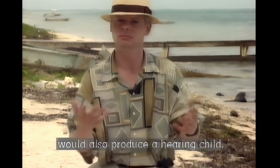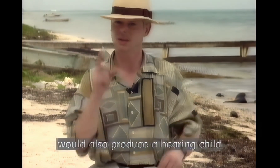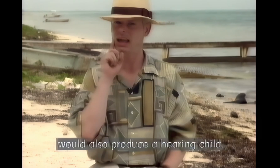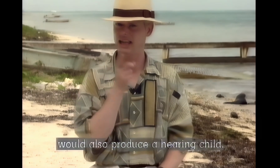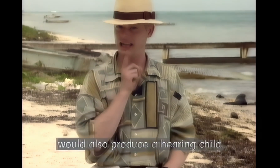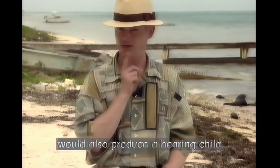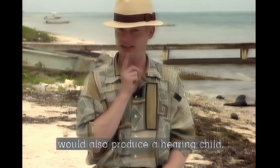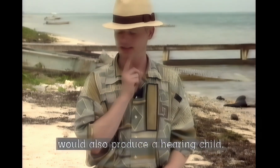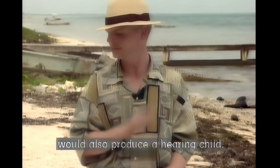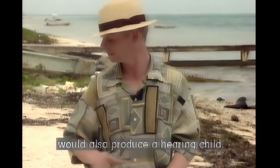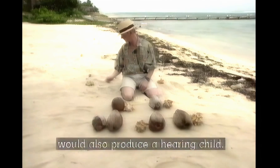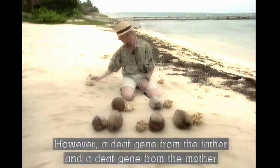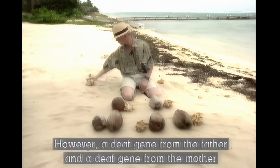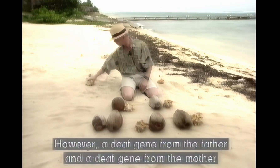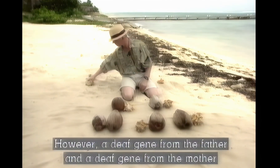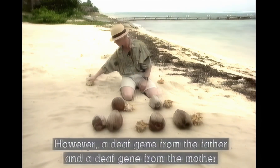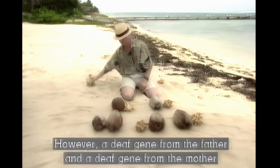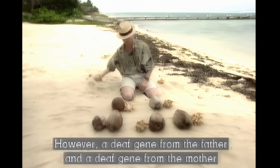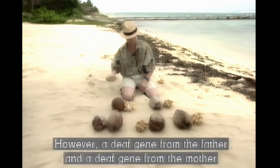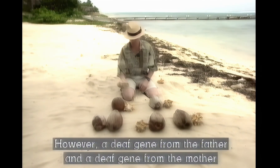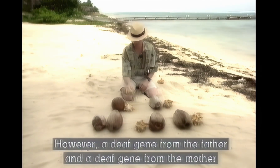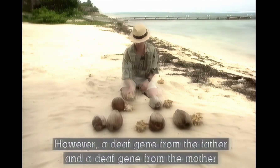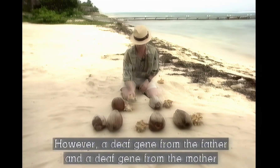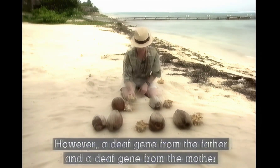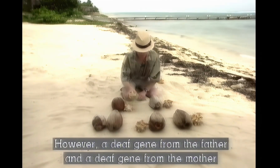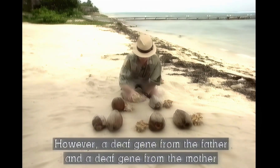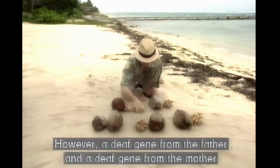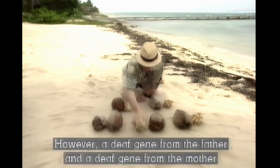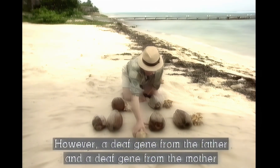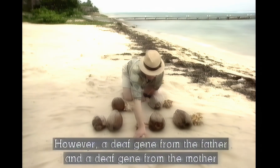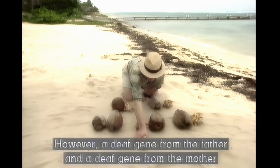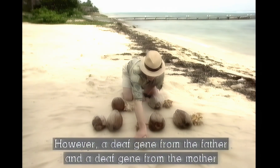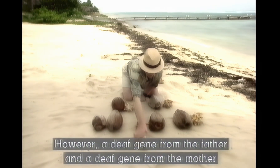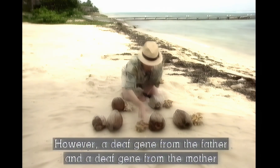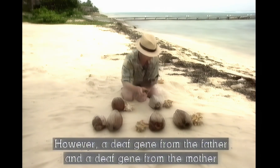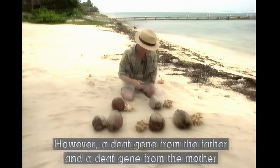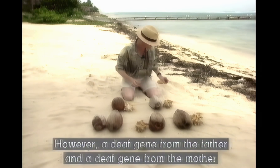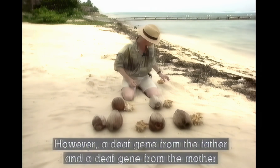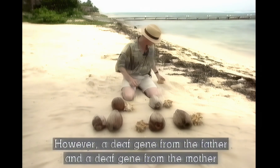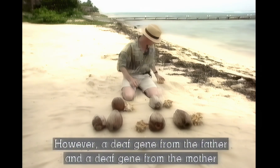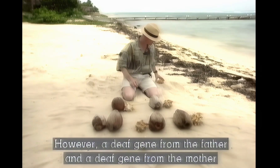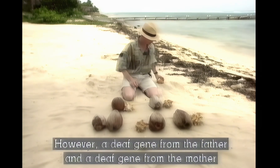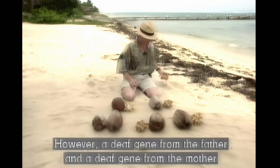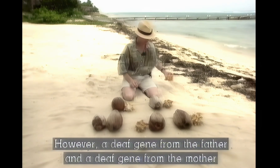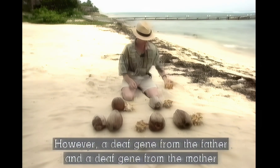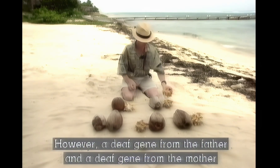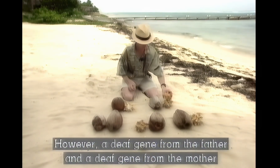would also produce a hearing child. However, a deaf gene from the father and a deaf gene from the